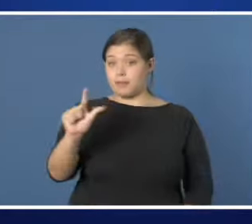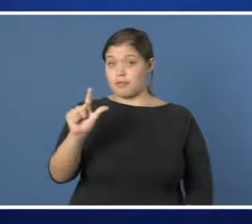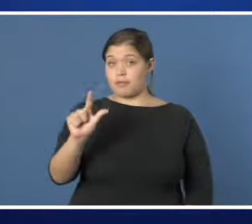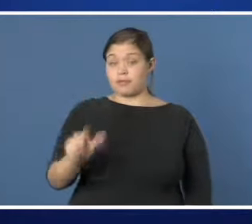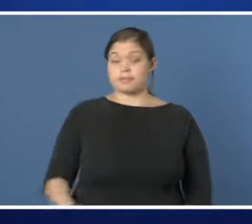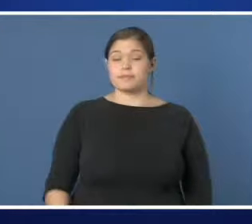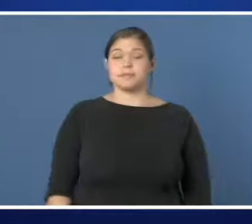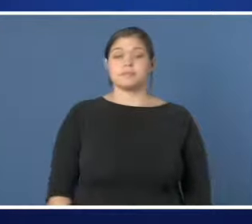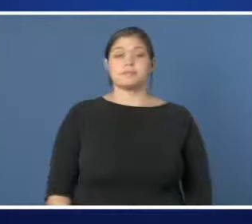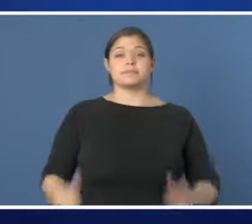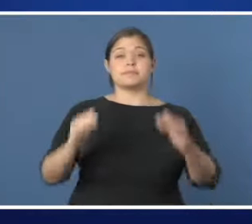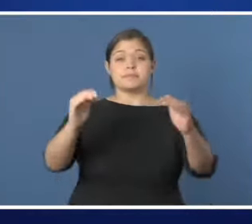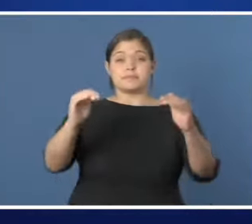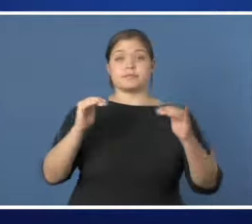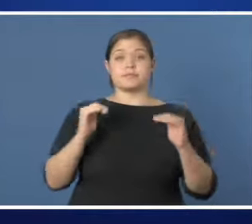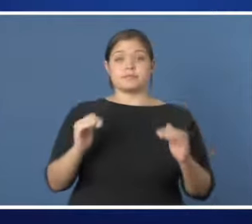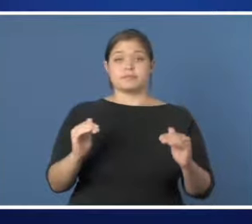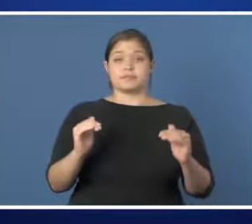Dial,